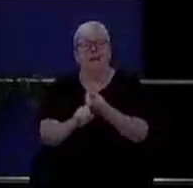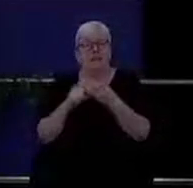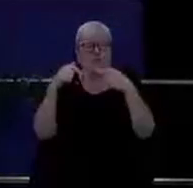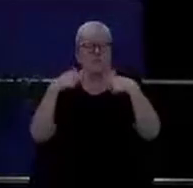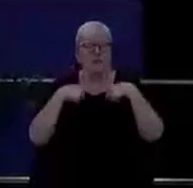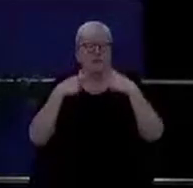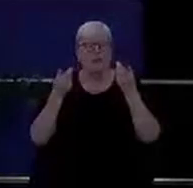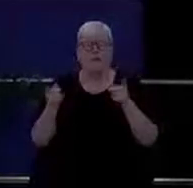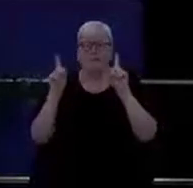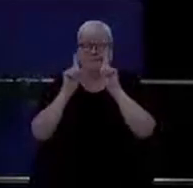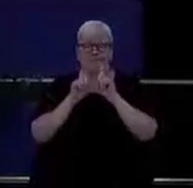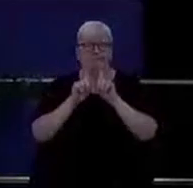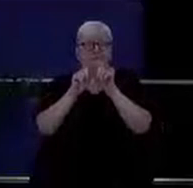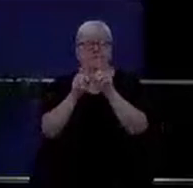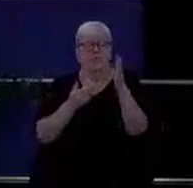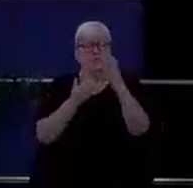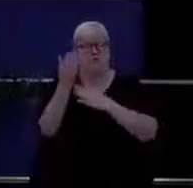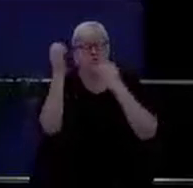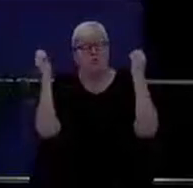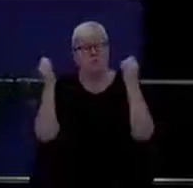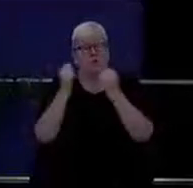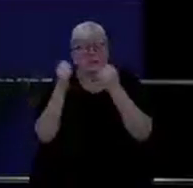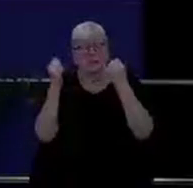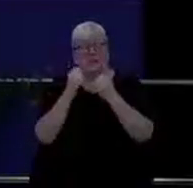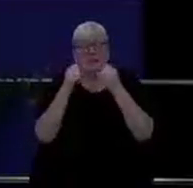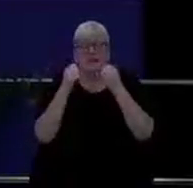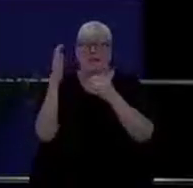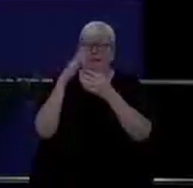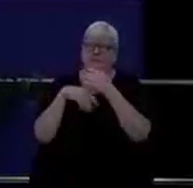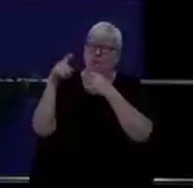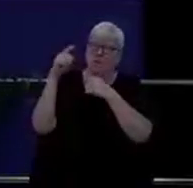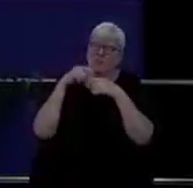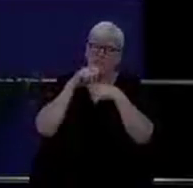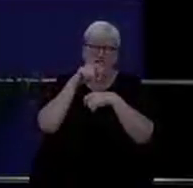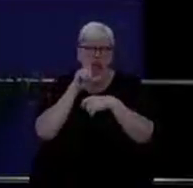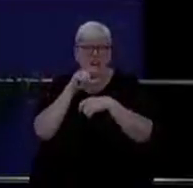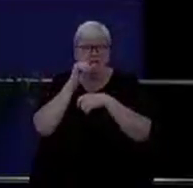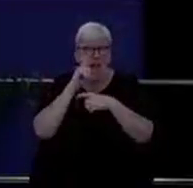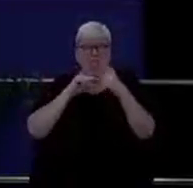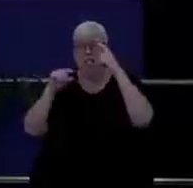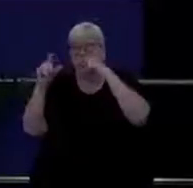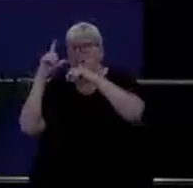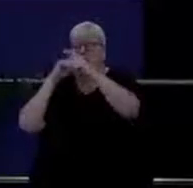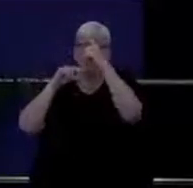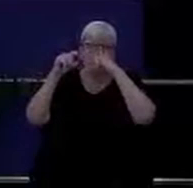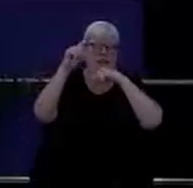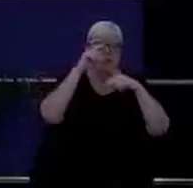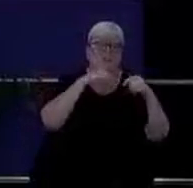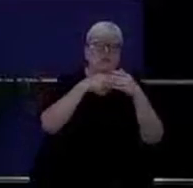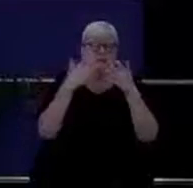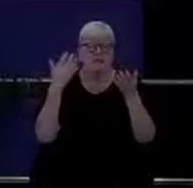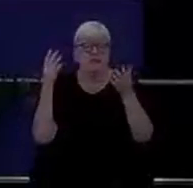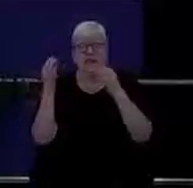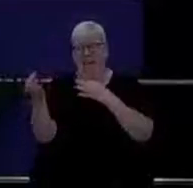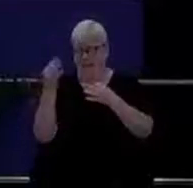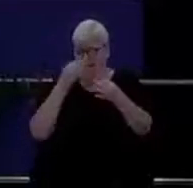been companions all winter, calling from the lamppost, squeaking the air with their flybys, asking of me a ritual